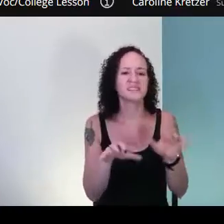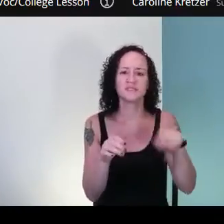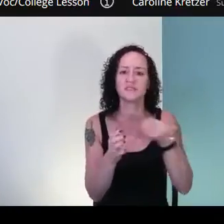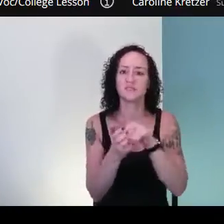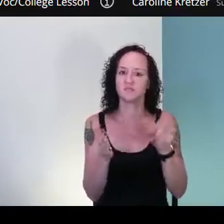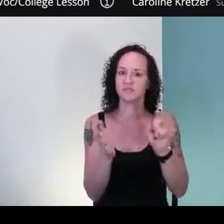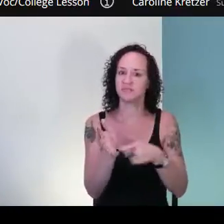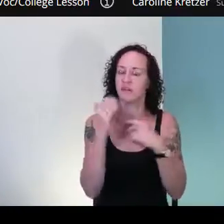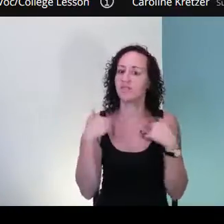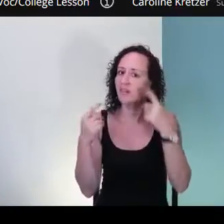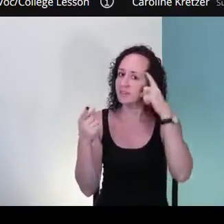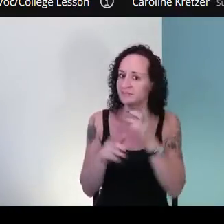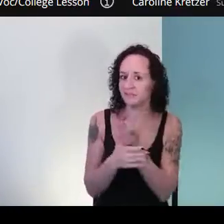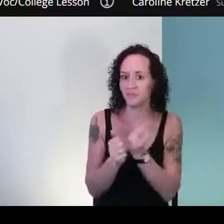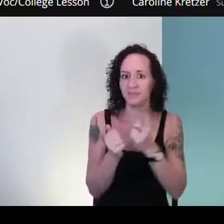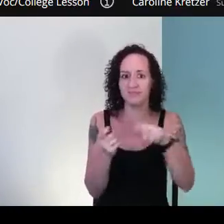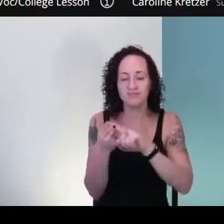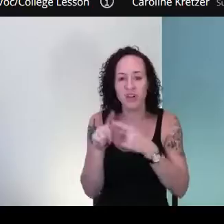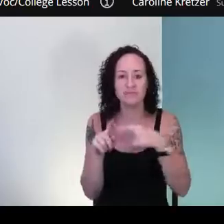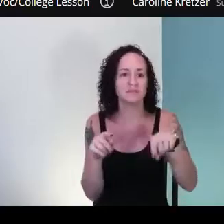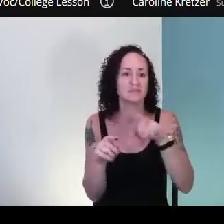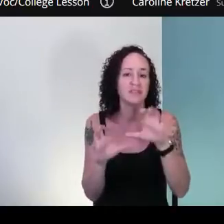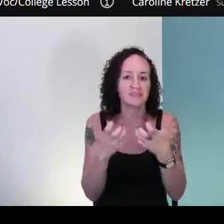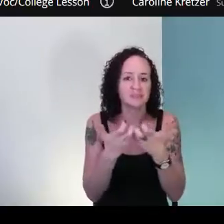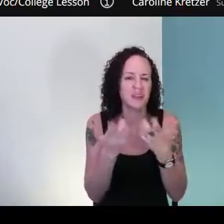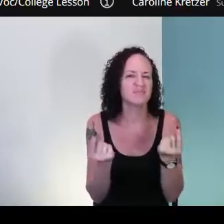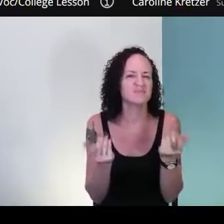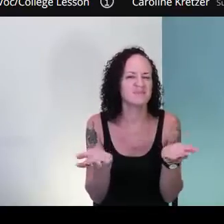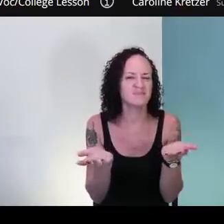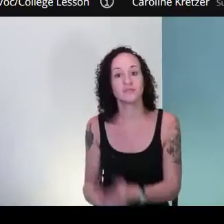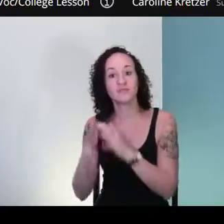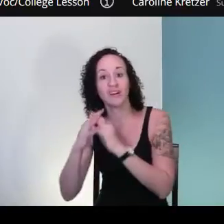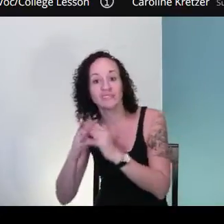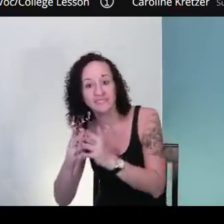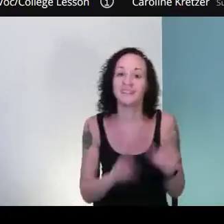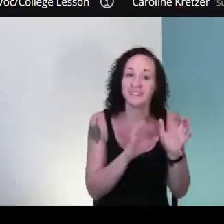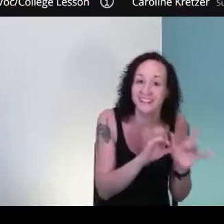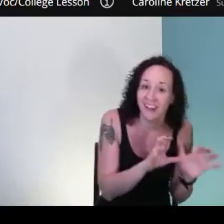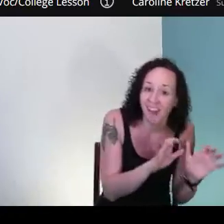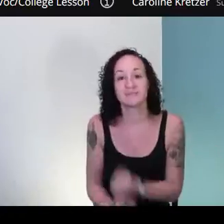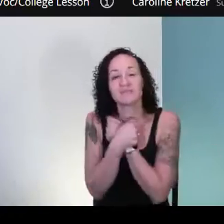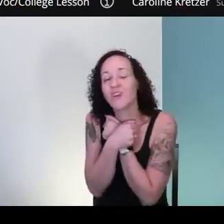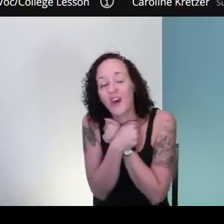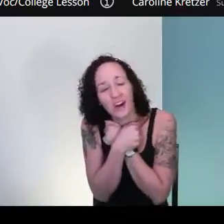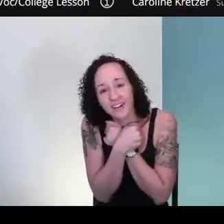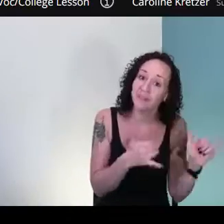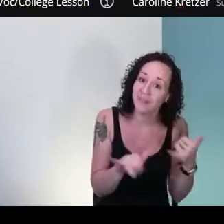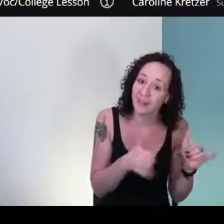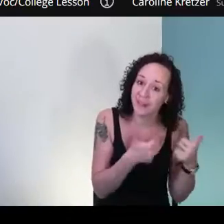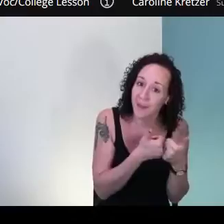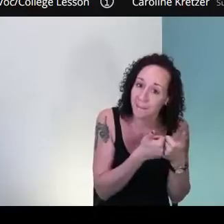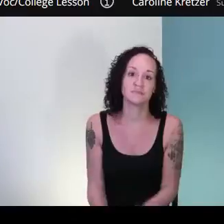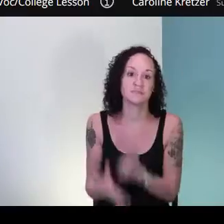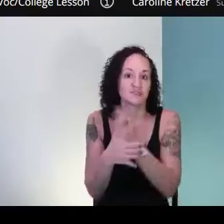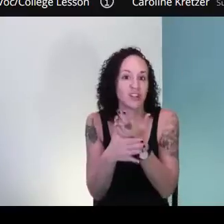them that they can be valued and value their own body. What activities should students learn about being consenting, especially with their friends and peers?